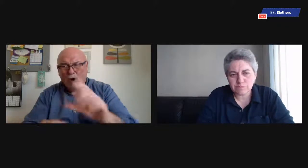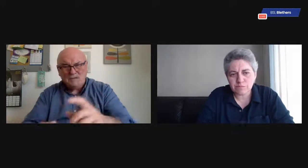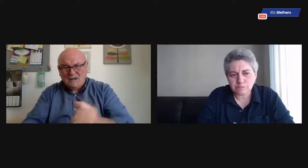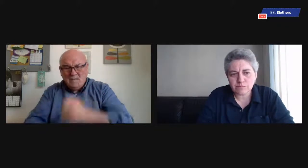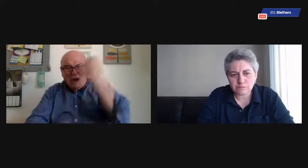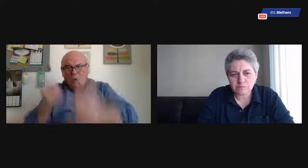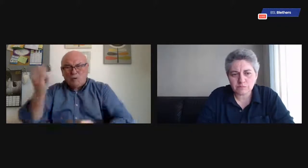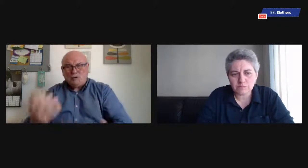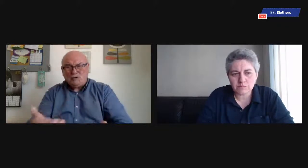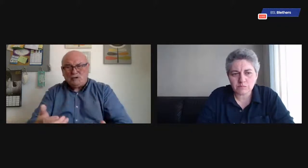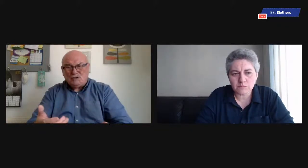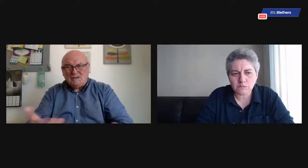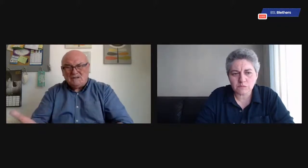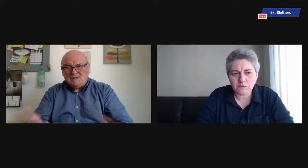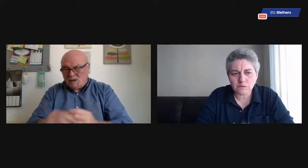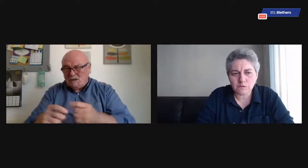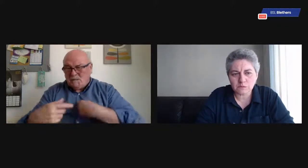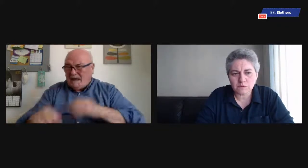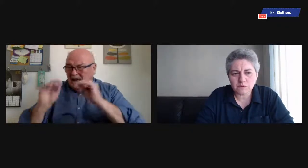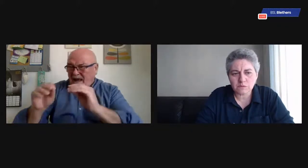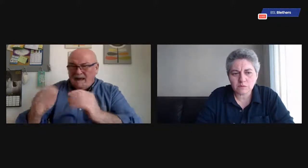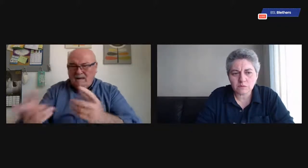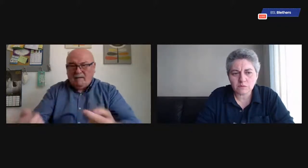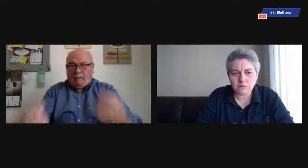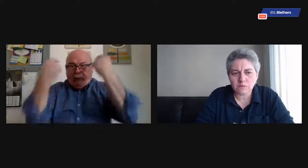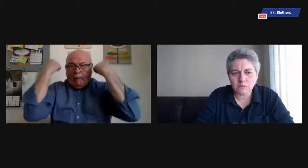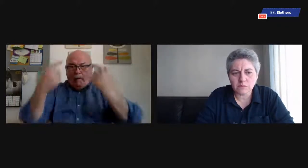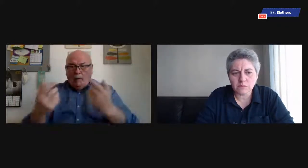of making sure that,